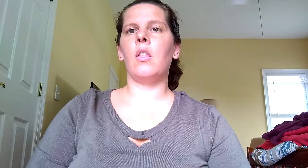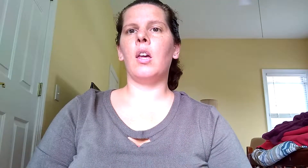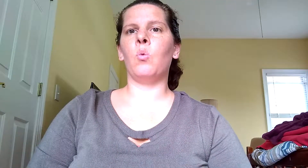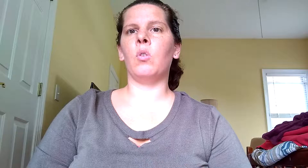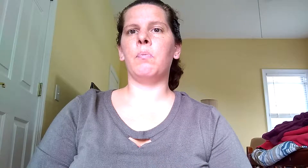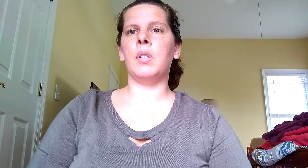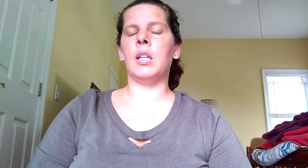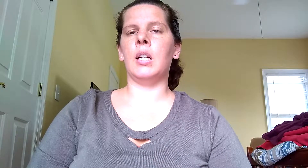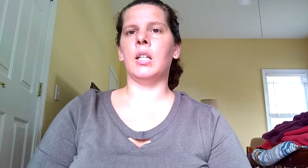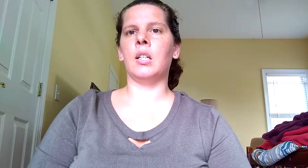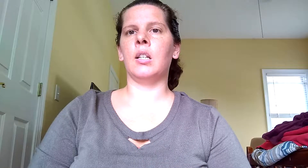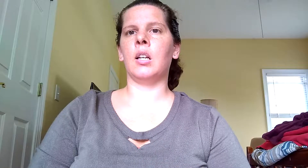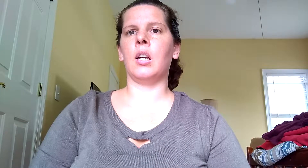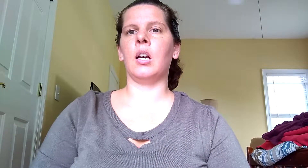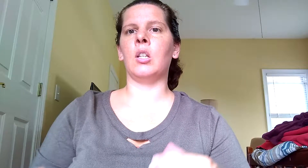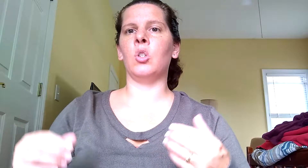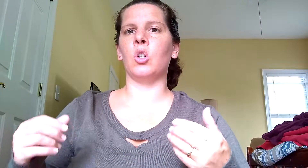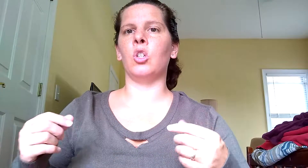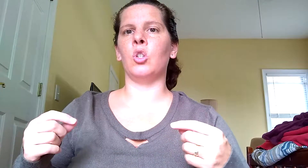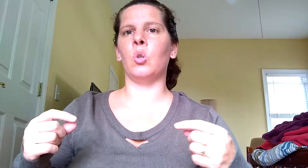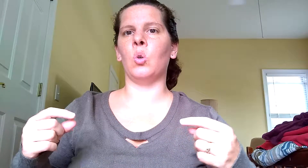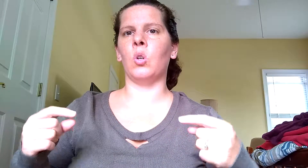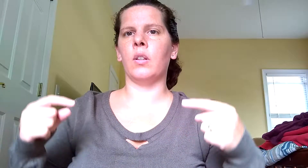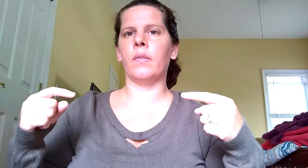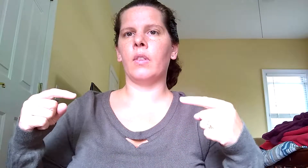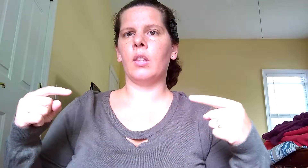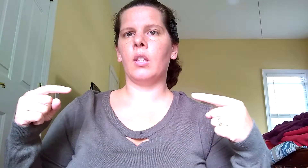then would be, you could do